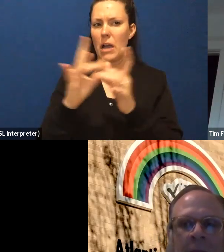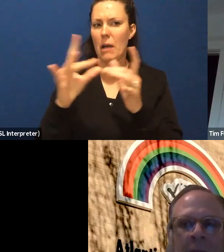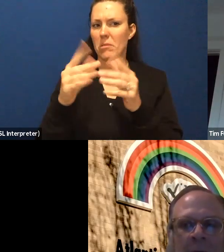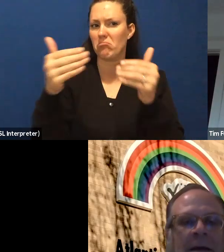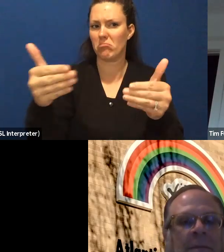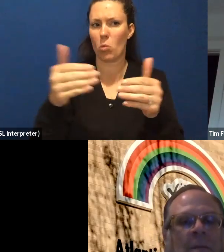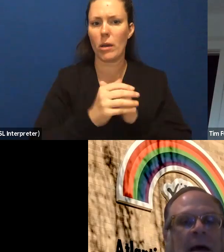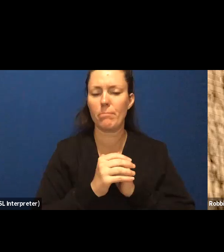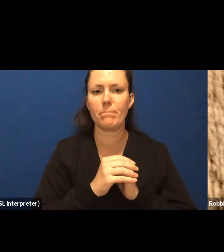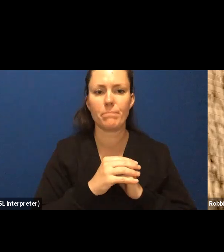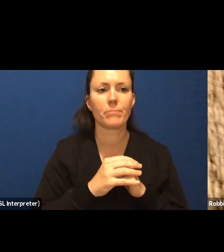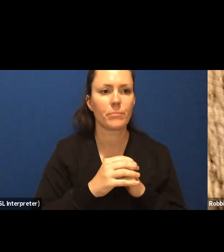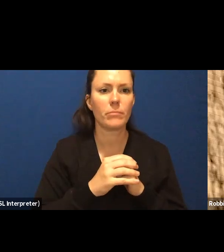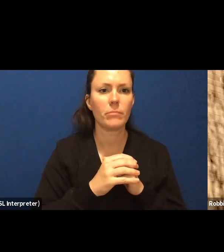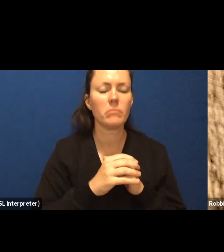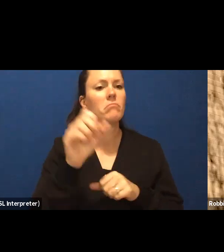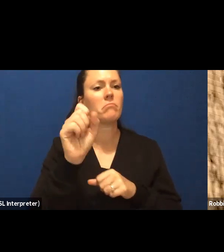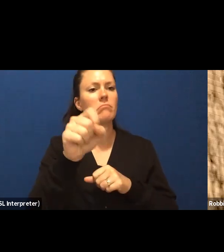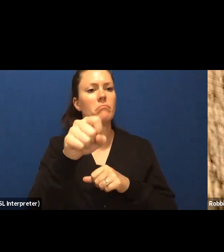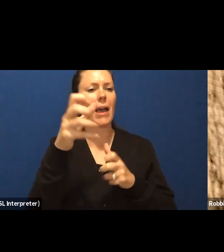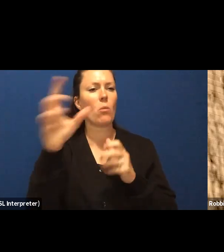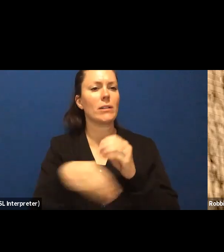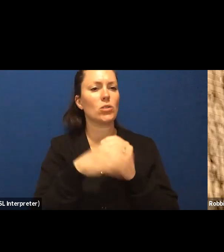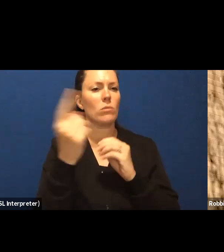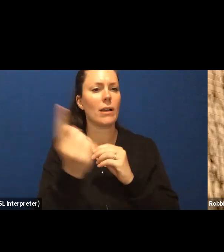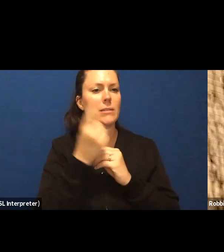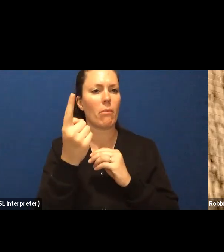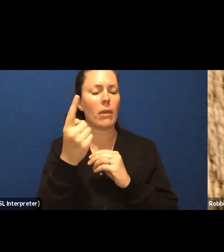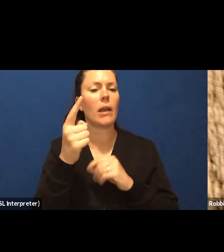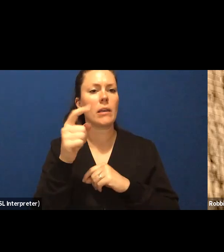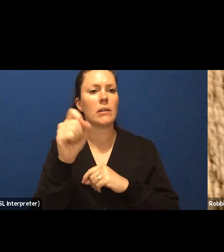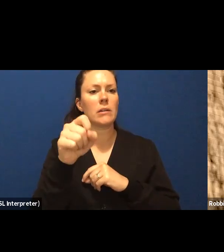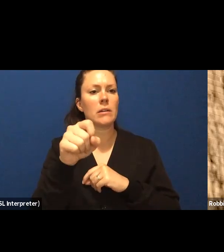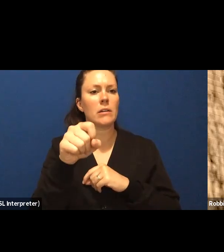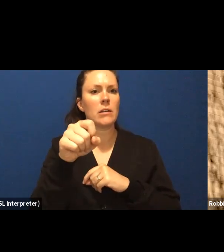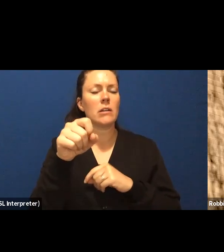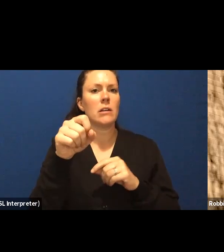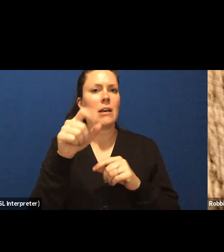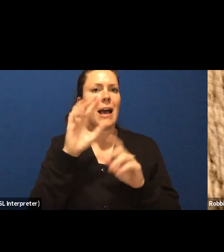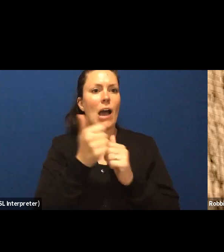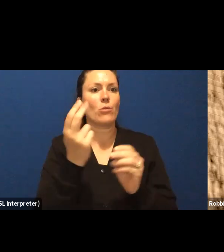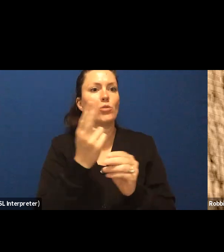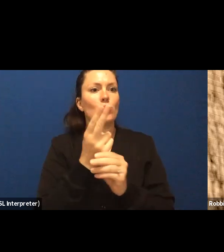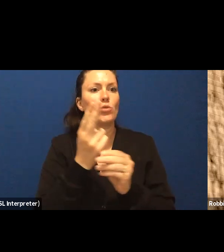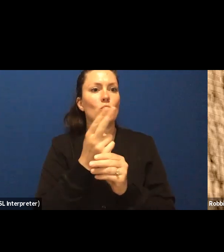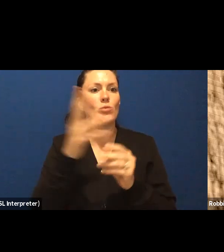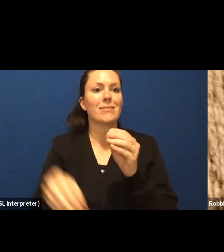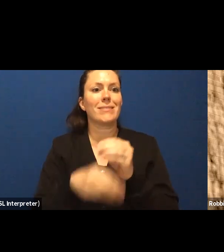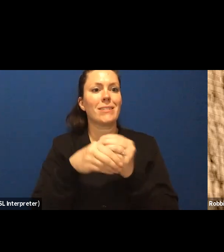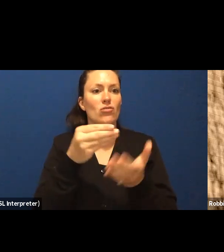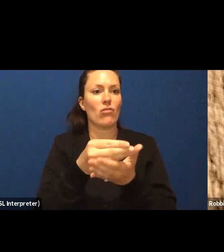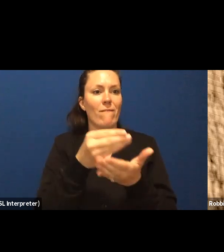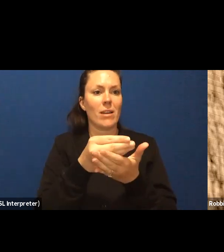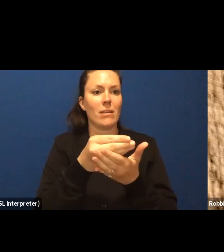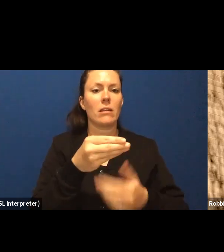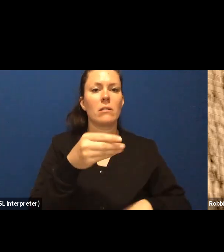so. I would like to add something regarding, leveraging some additional funding.